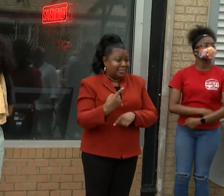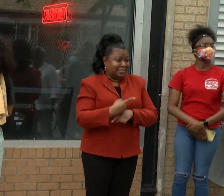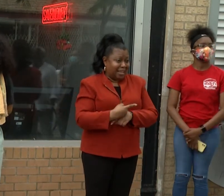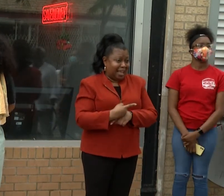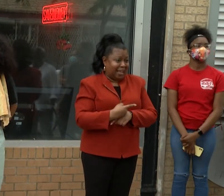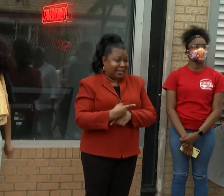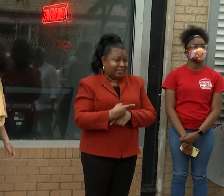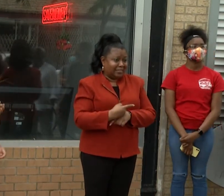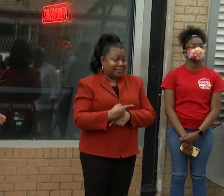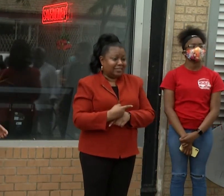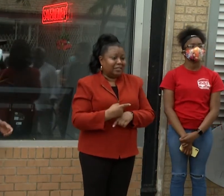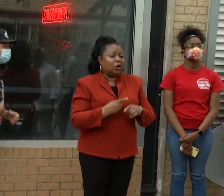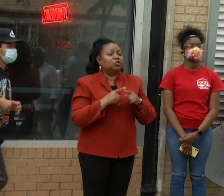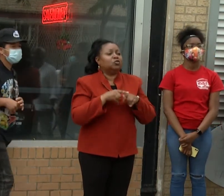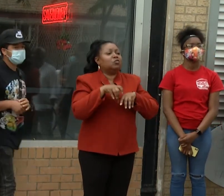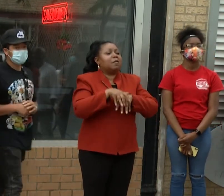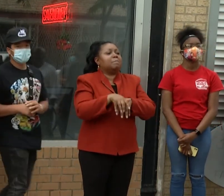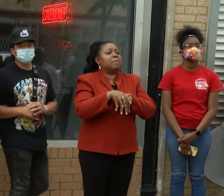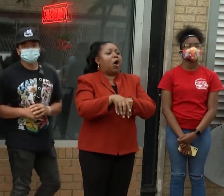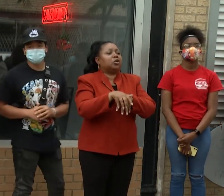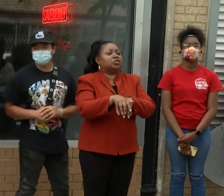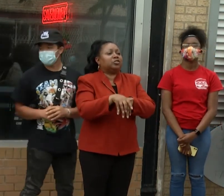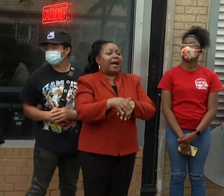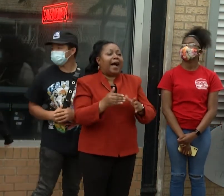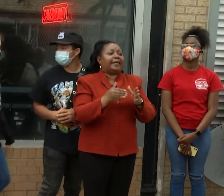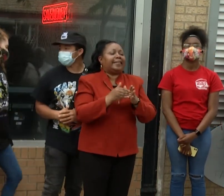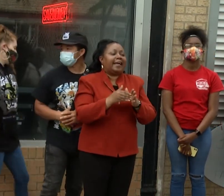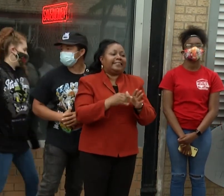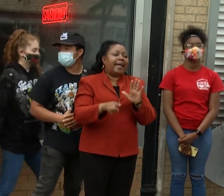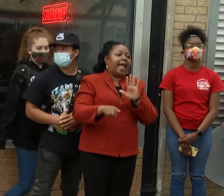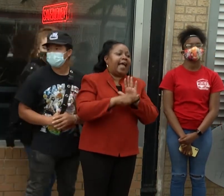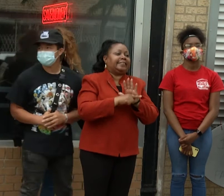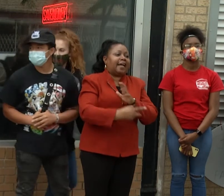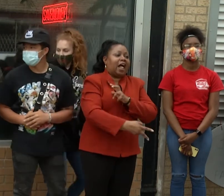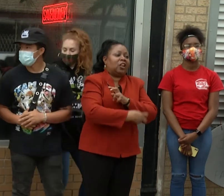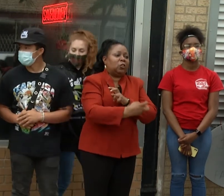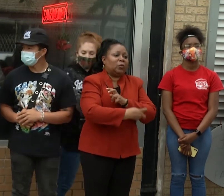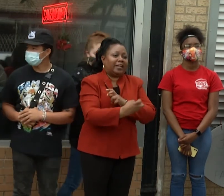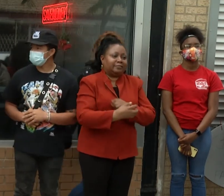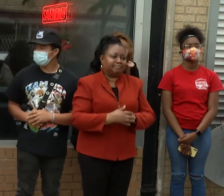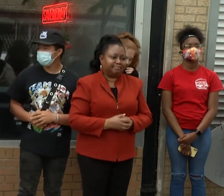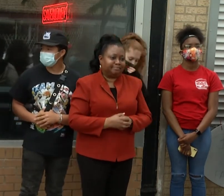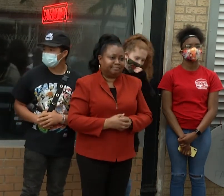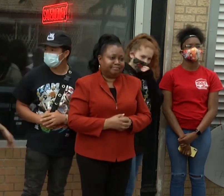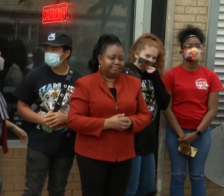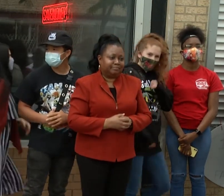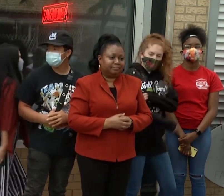to march against anti-looting.